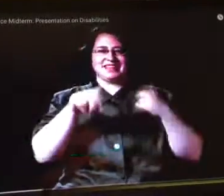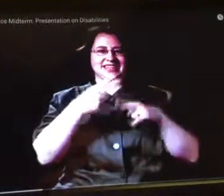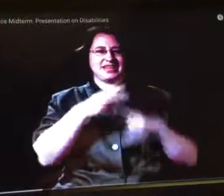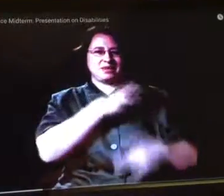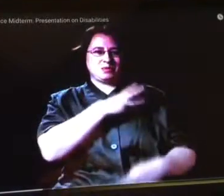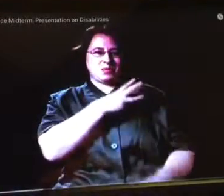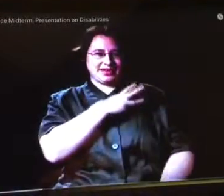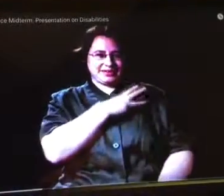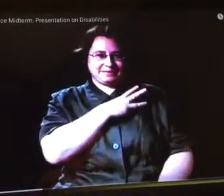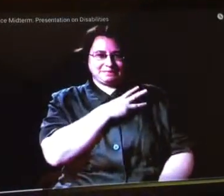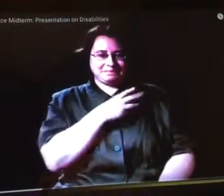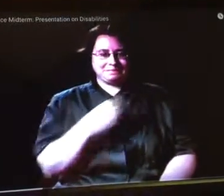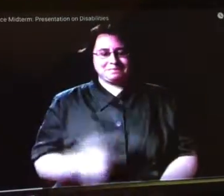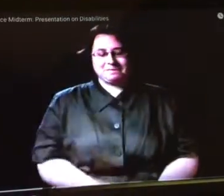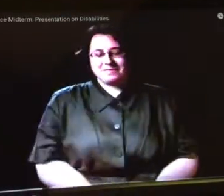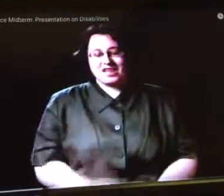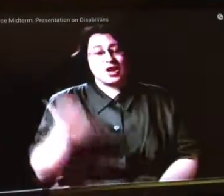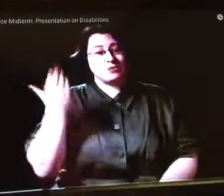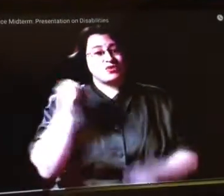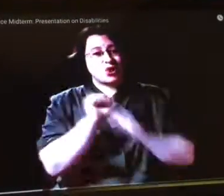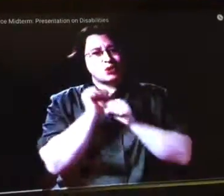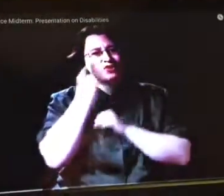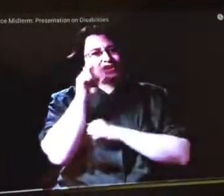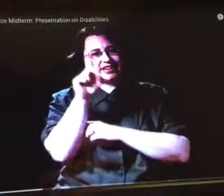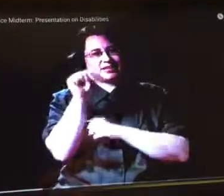my name is Wendy Harbor, and this is my finding.